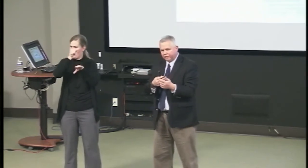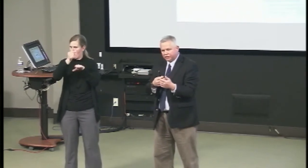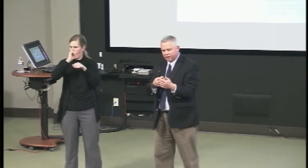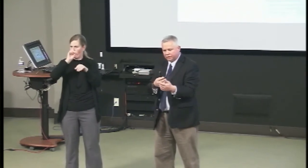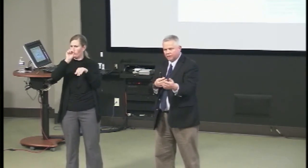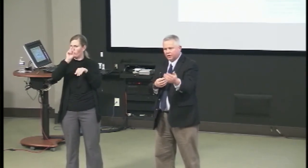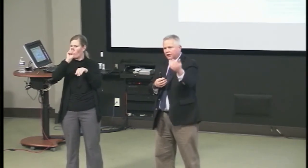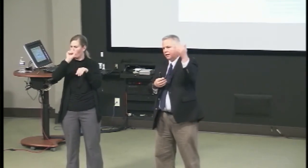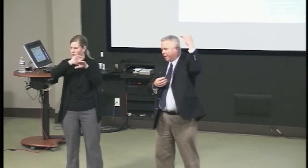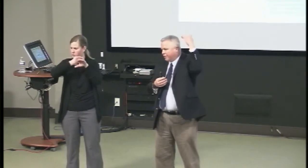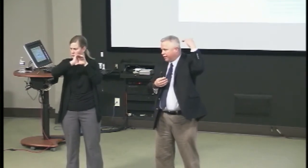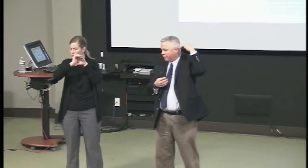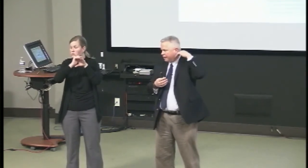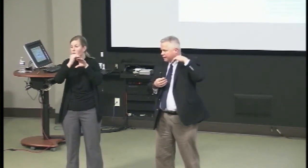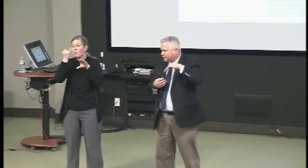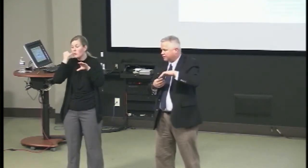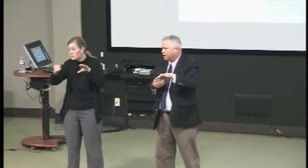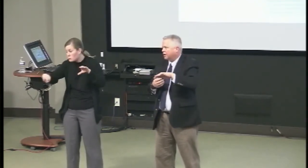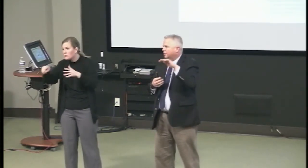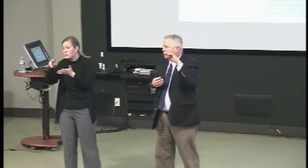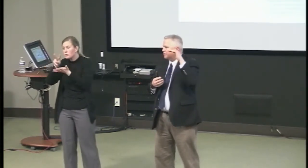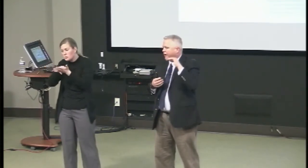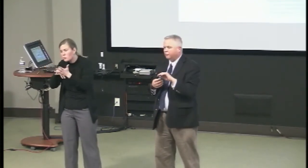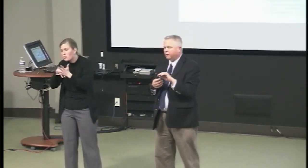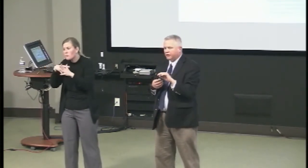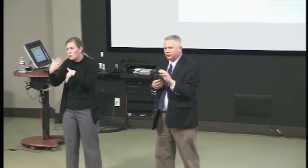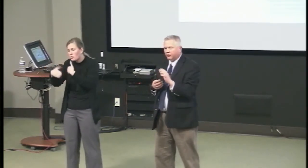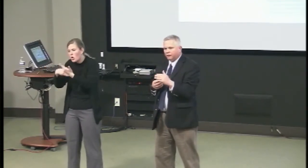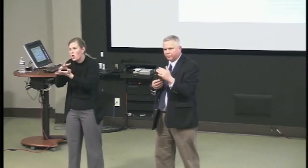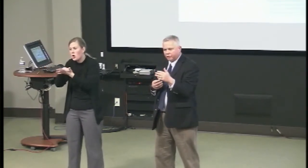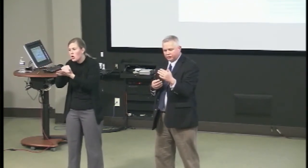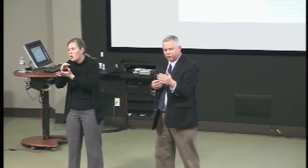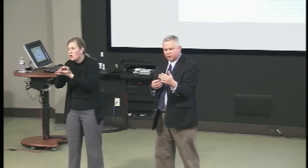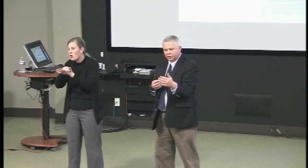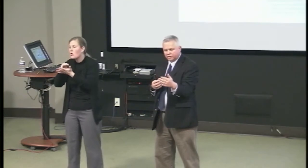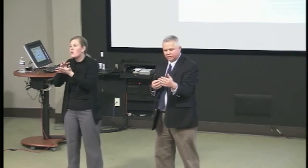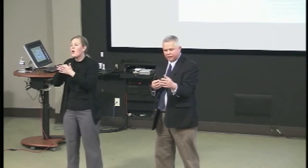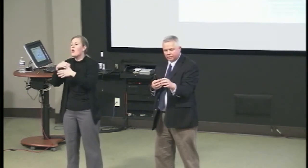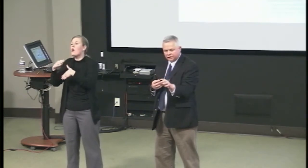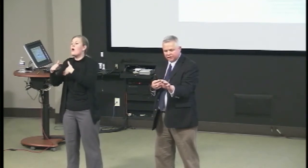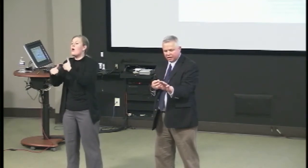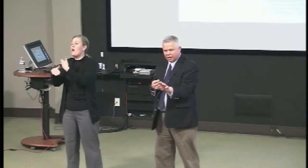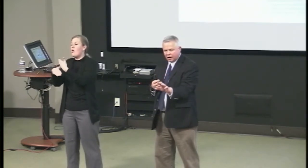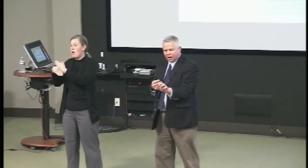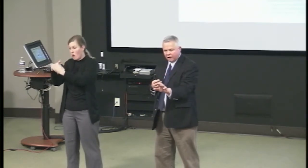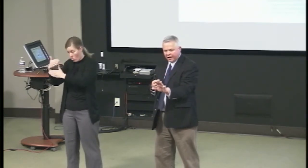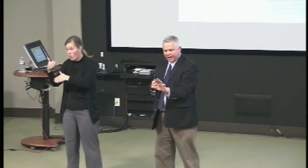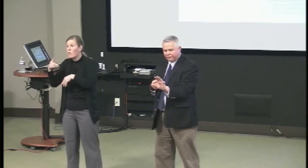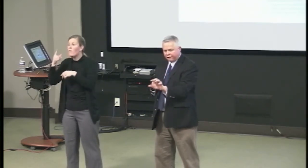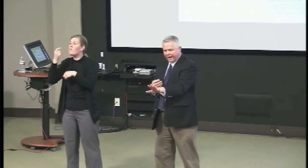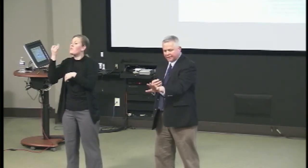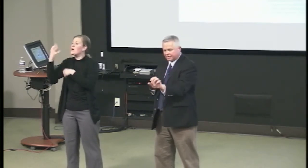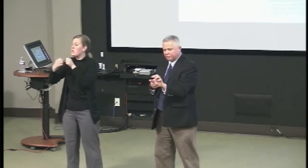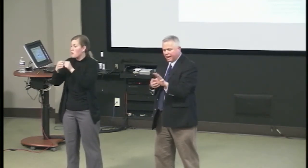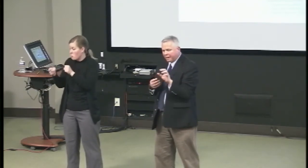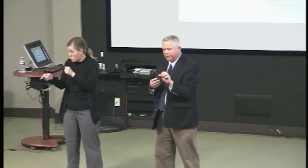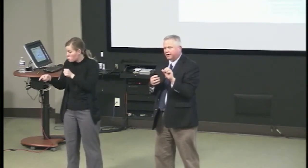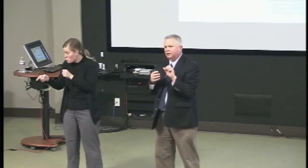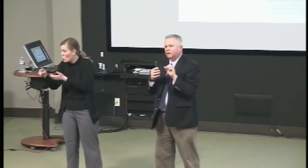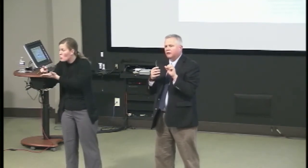more efficient, then there is the development over the first few years of literacy of a